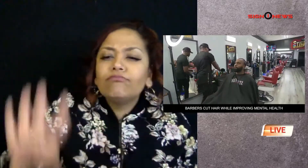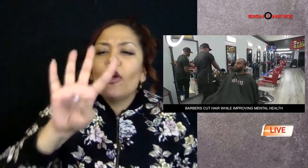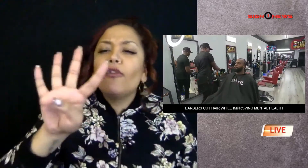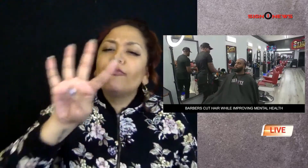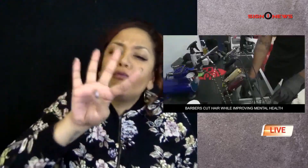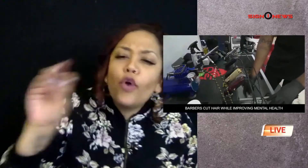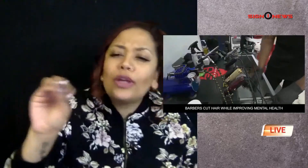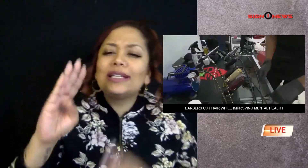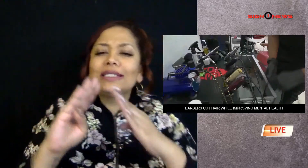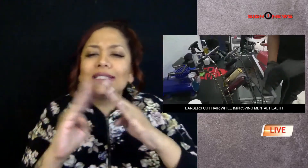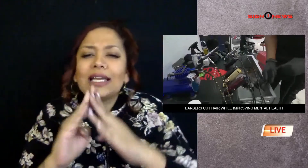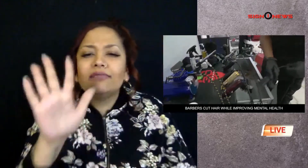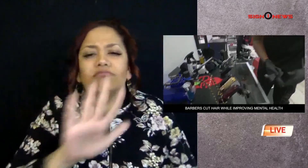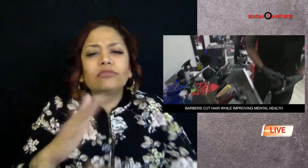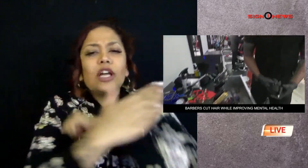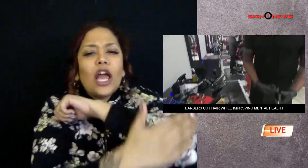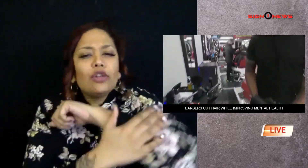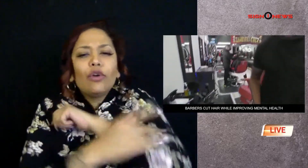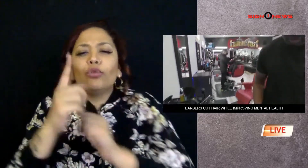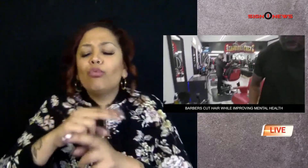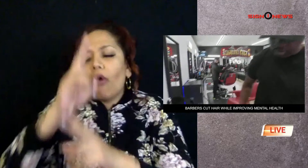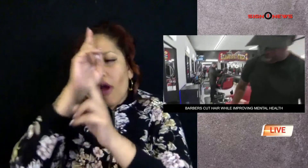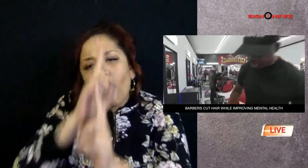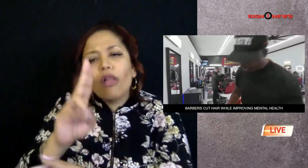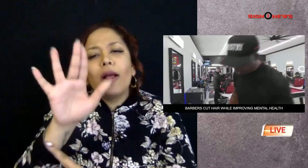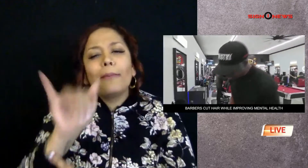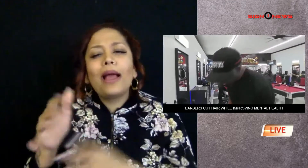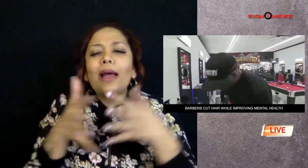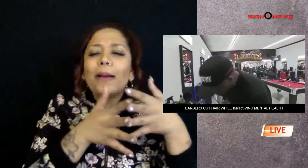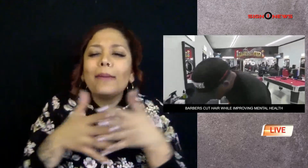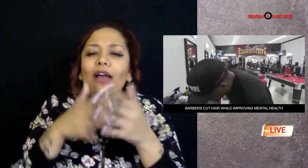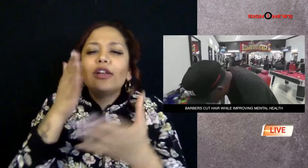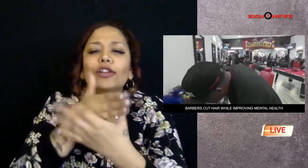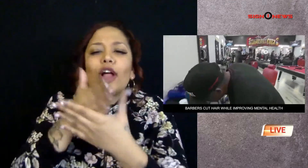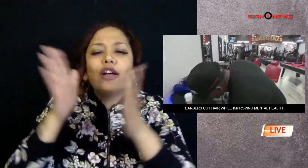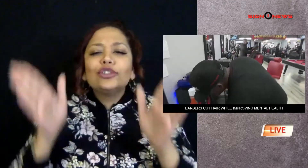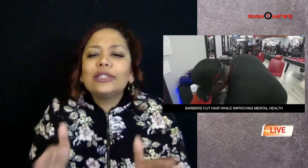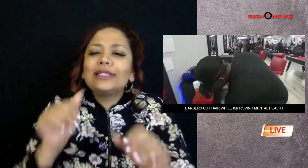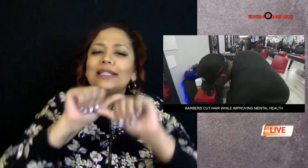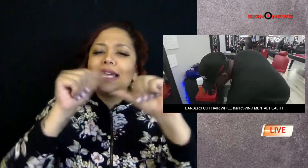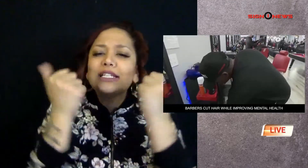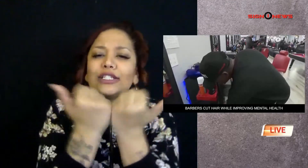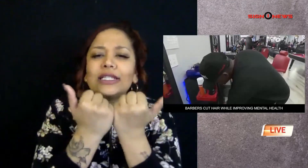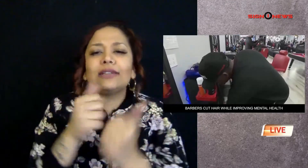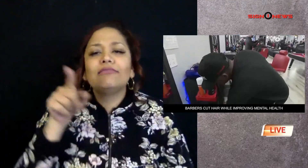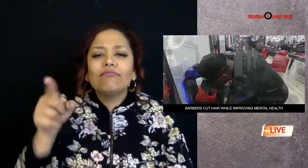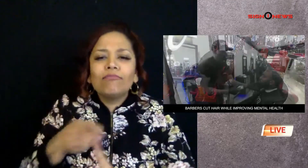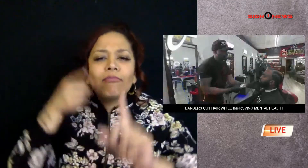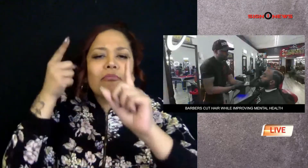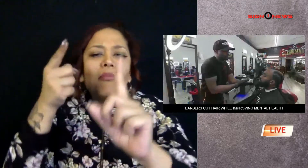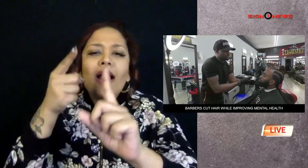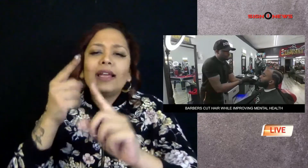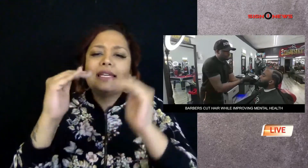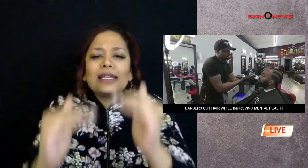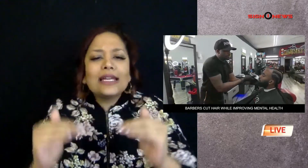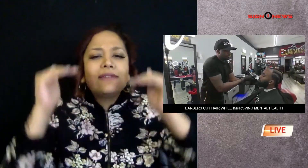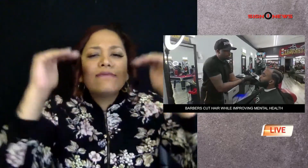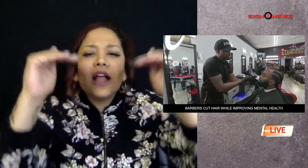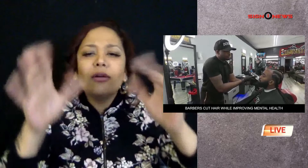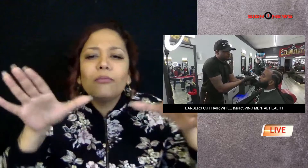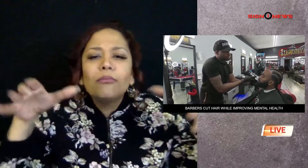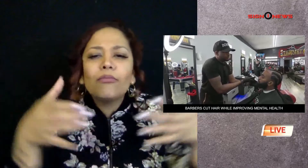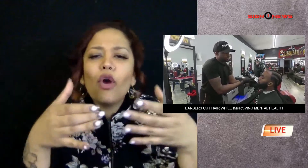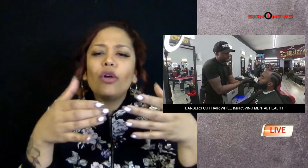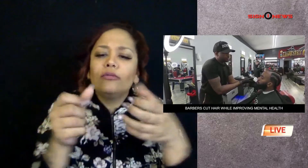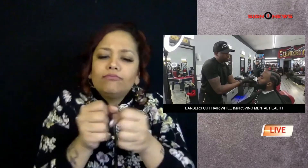The Confess Project has trained thousands of barbers in 40 cities across the country and was honored by